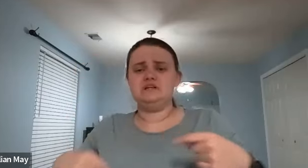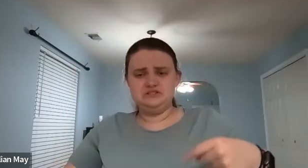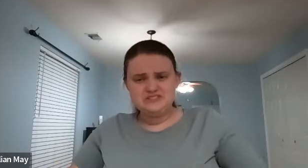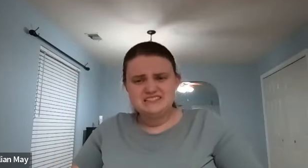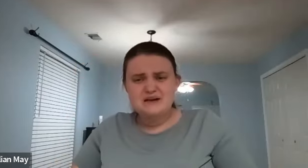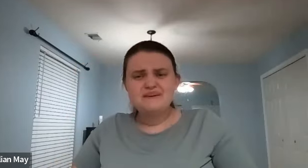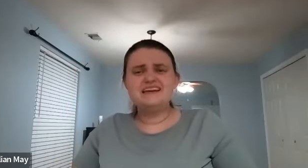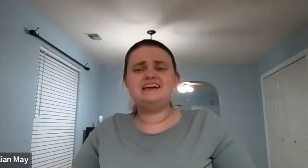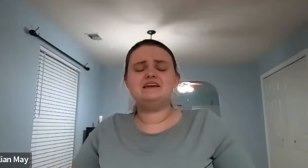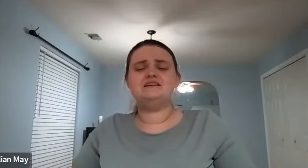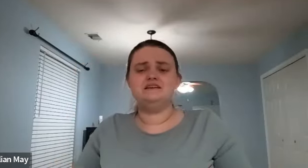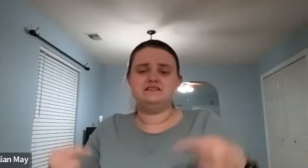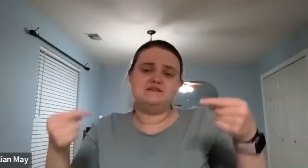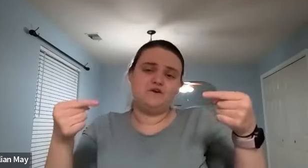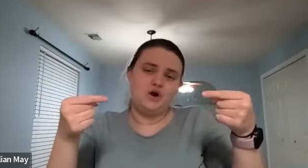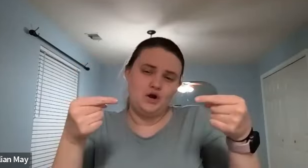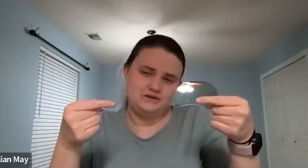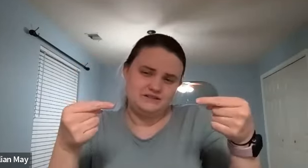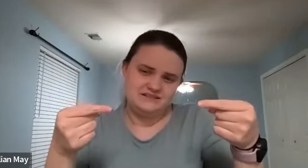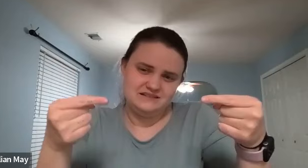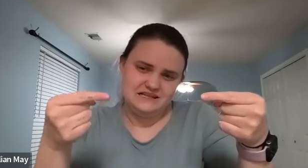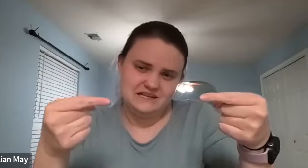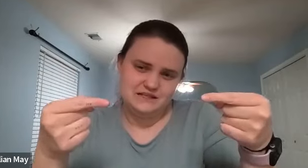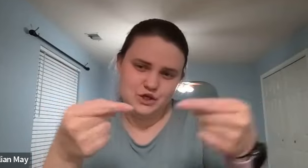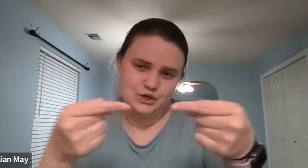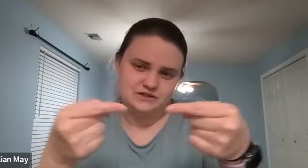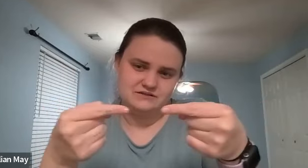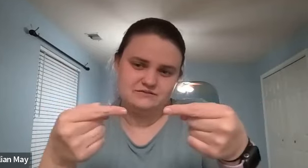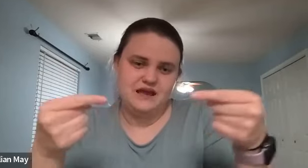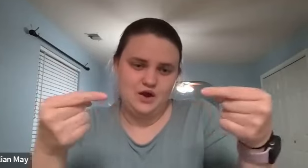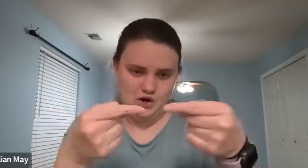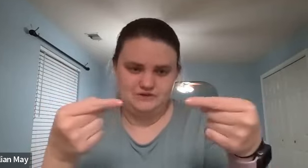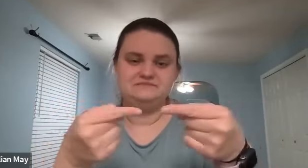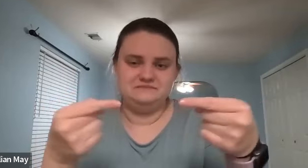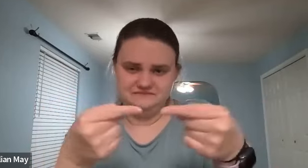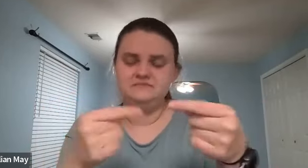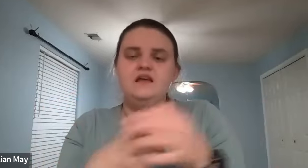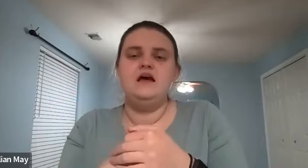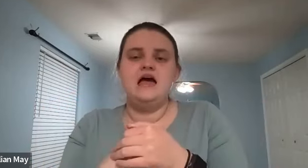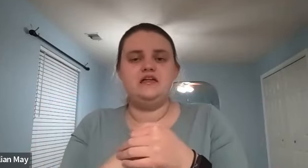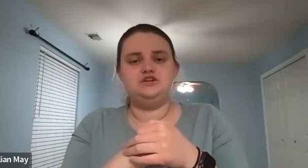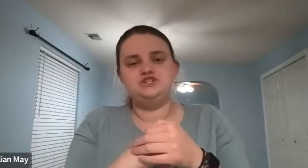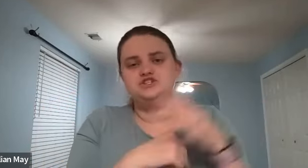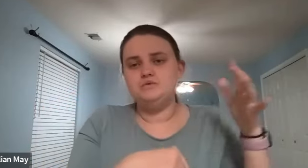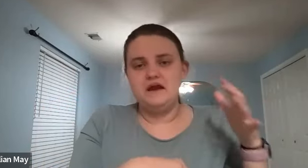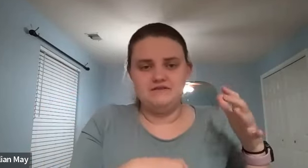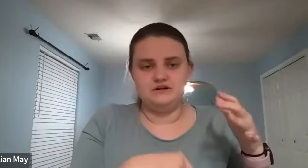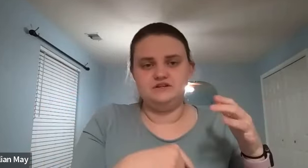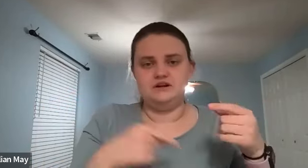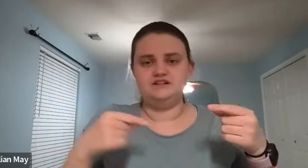Your stomach. Sign for hurt is hurt. Yeah, hurt. And then you just do wherever it's hurting. So